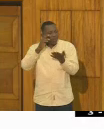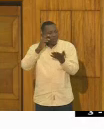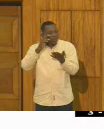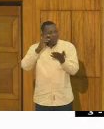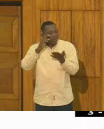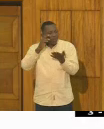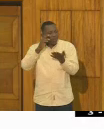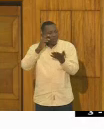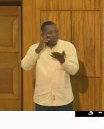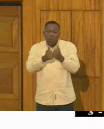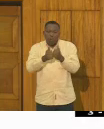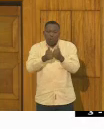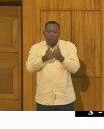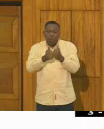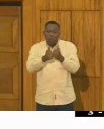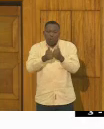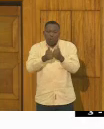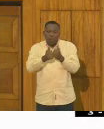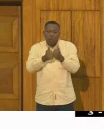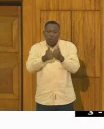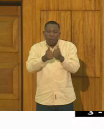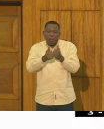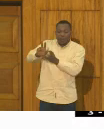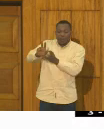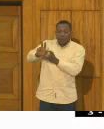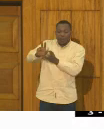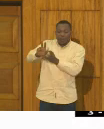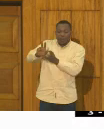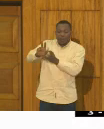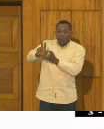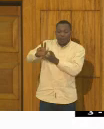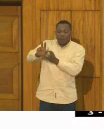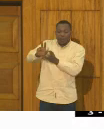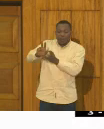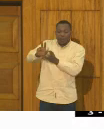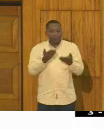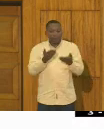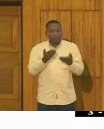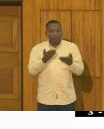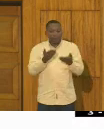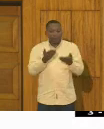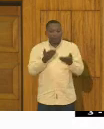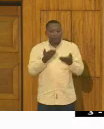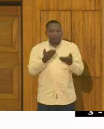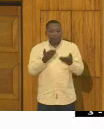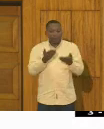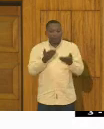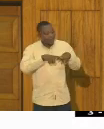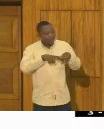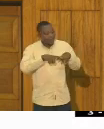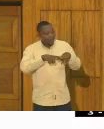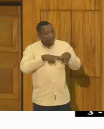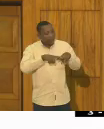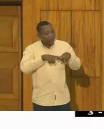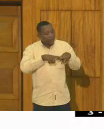key populations. So in rolling out any HIV vaccine, we should actually make sure that these vaccines are targeted at these particular